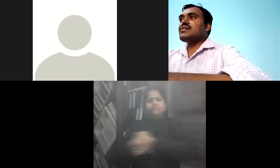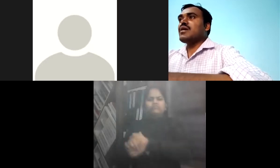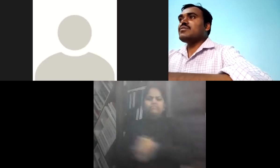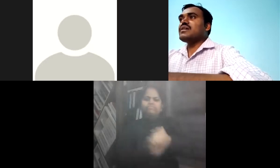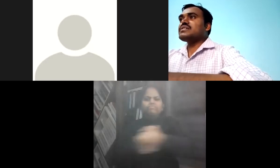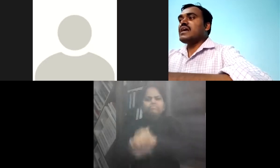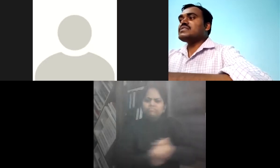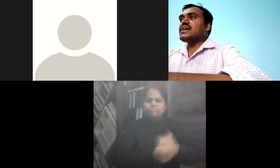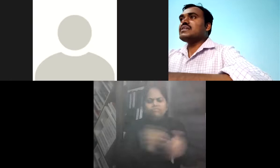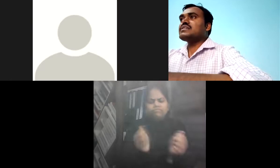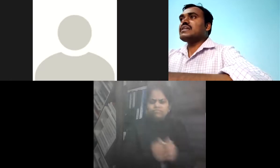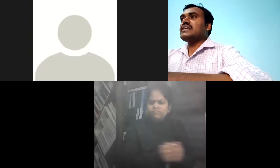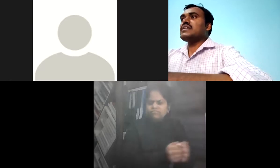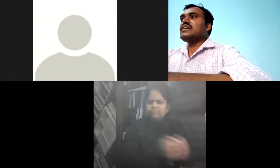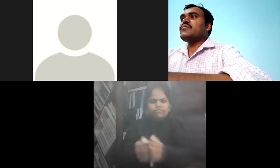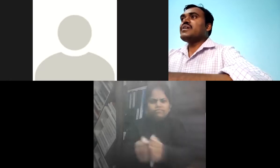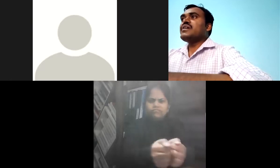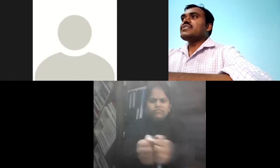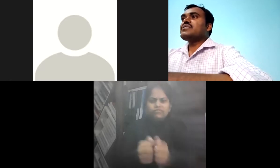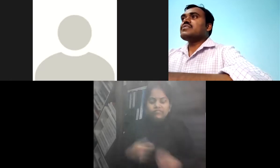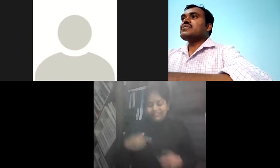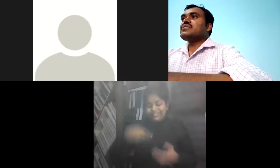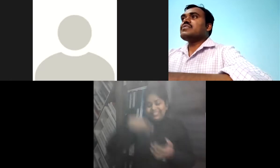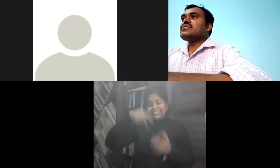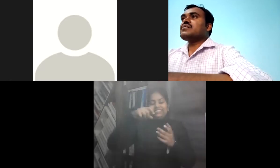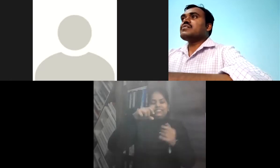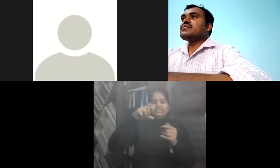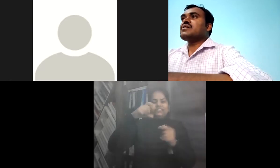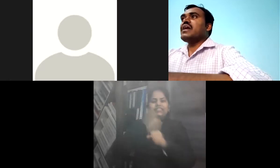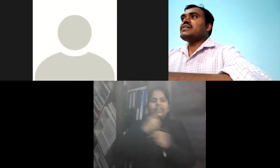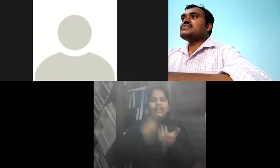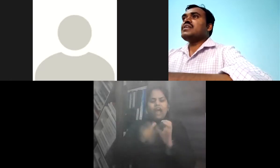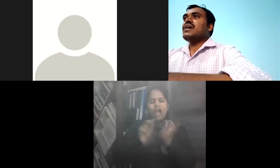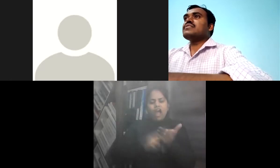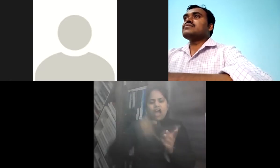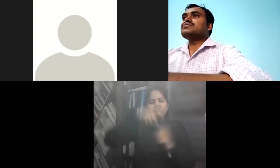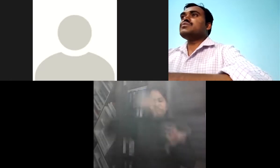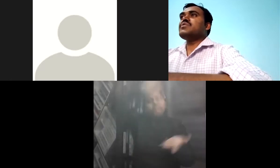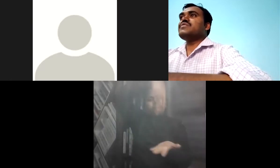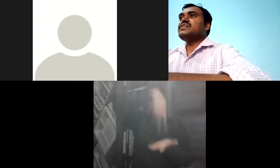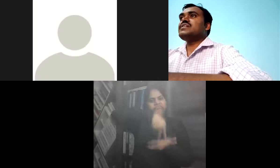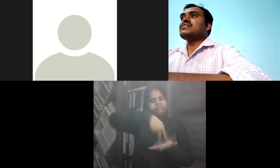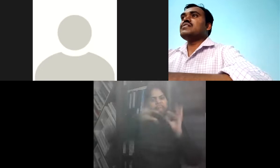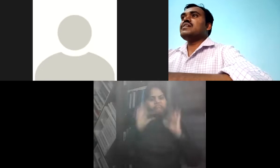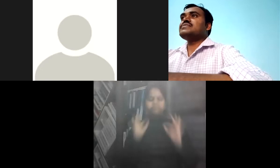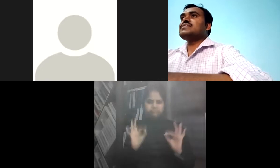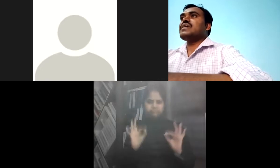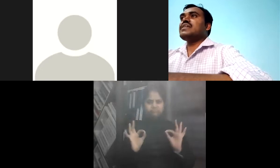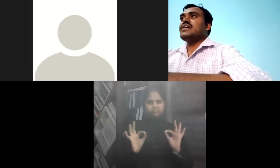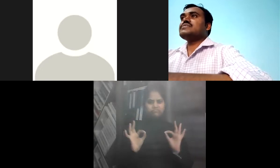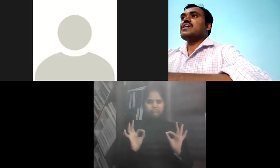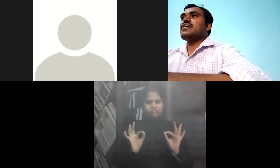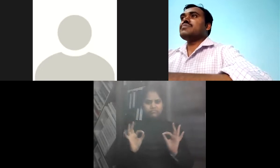the crowd at grandstand greatly. The grandstand had the troop of Hitler, SS,